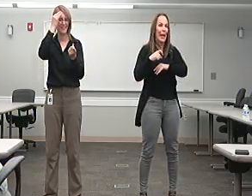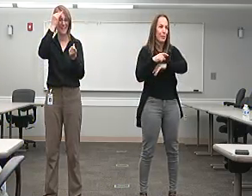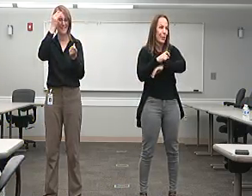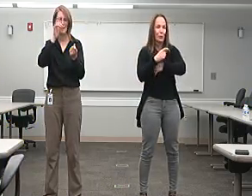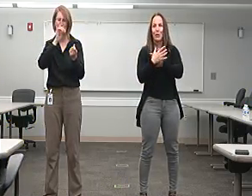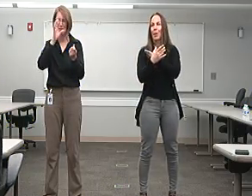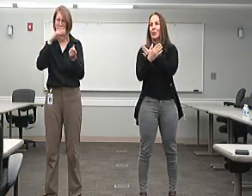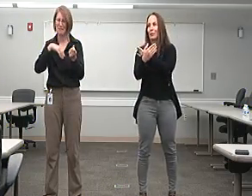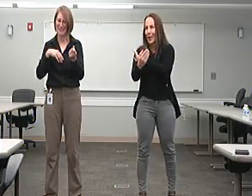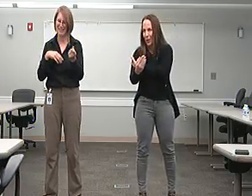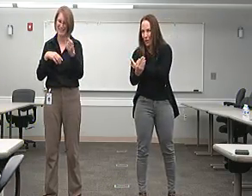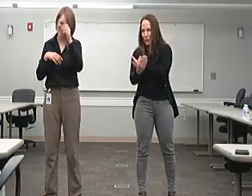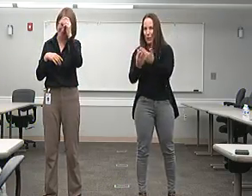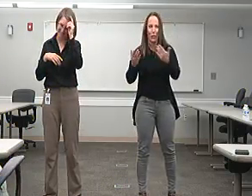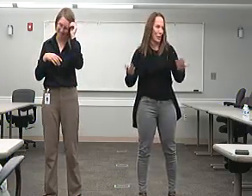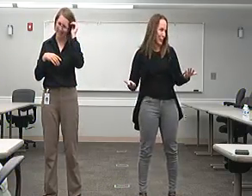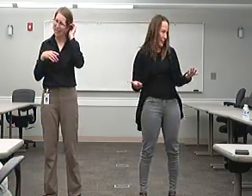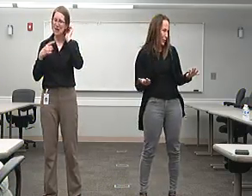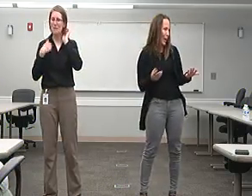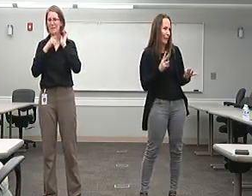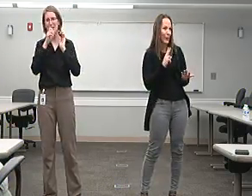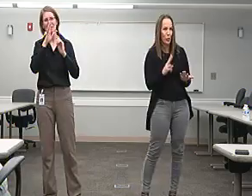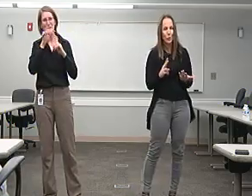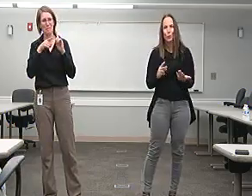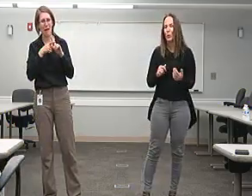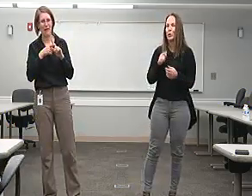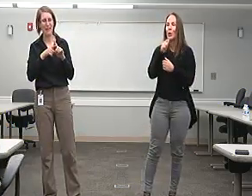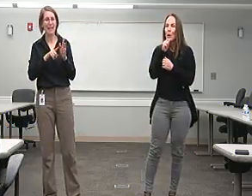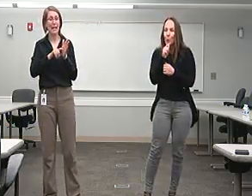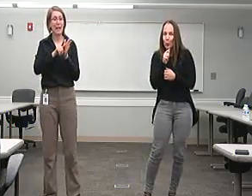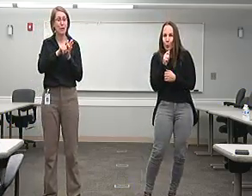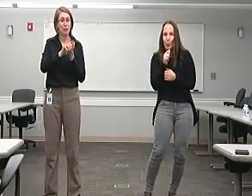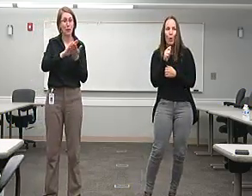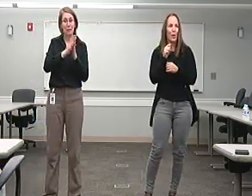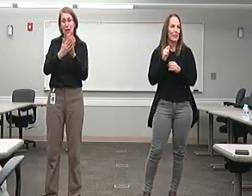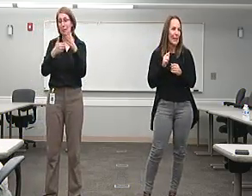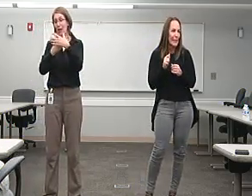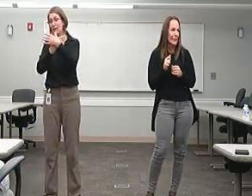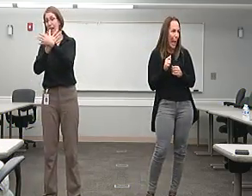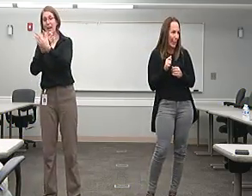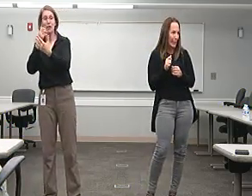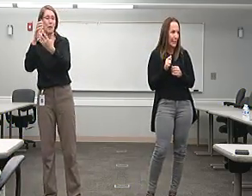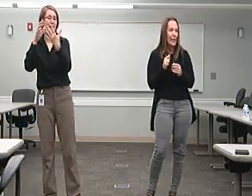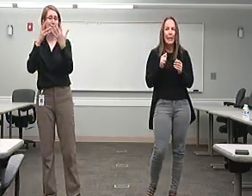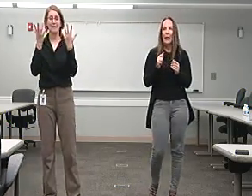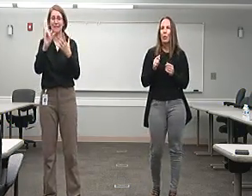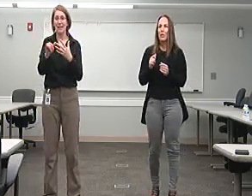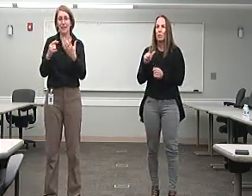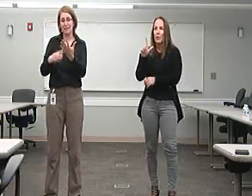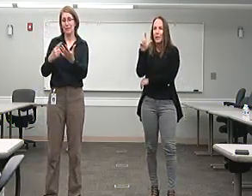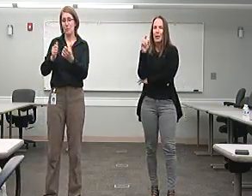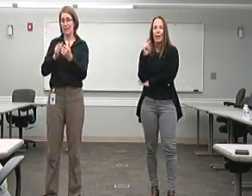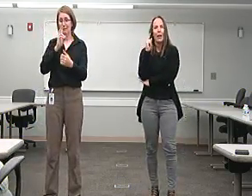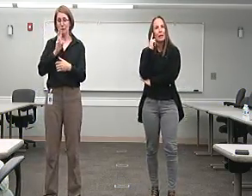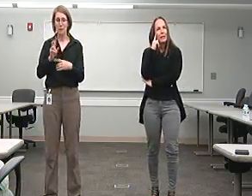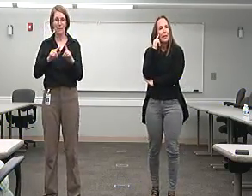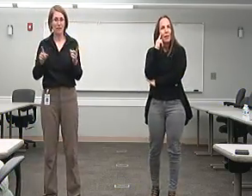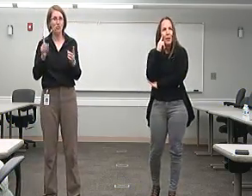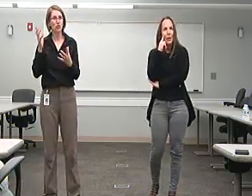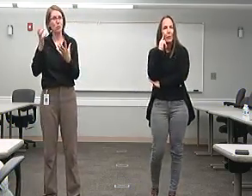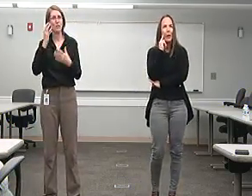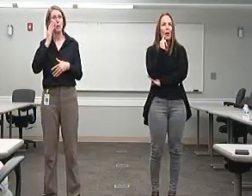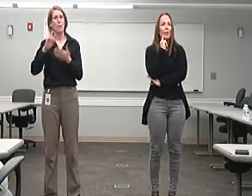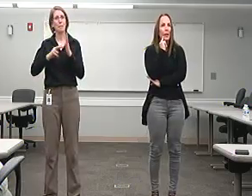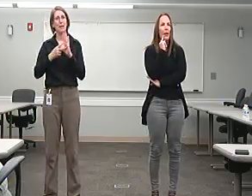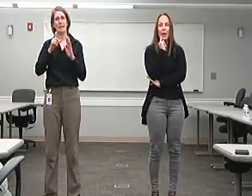butterfly conversations that you have with 2-year-olds or blow on a dandelion. It was what, and as I thought about it, I went, oh my